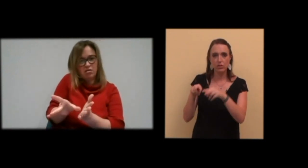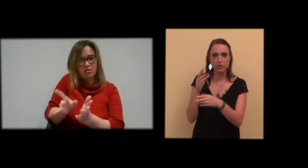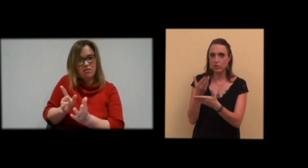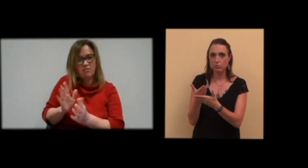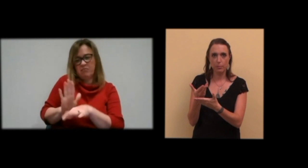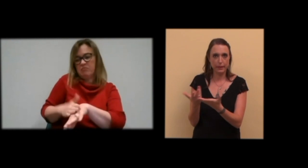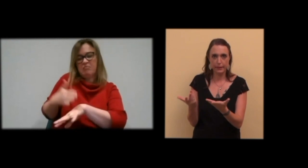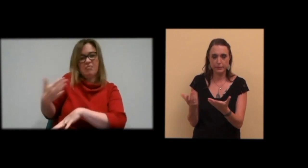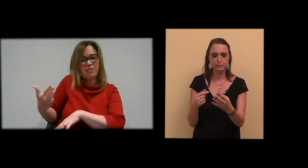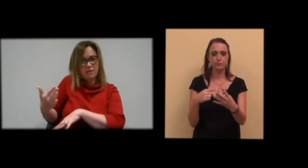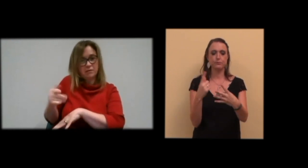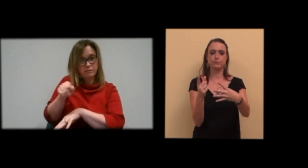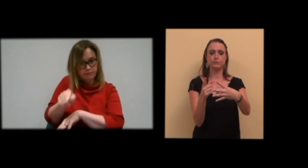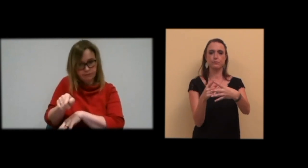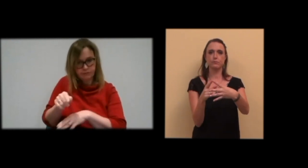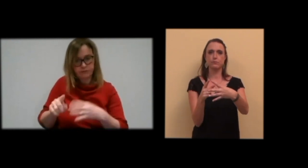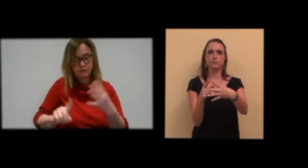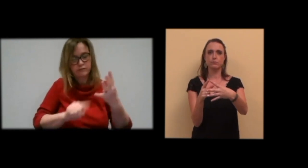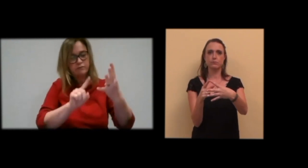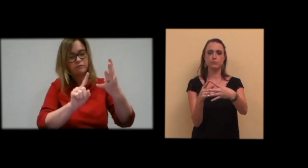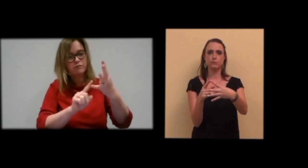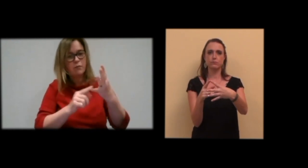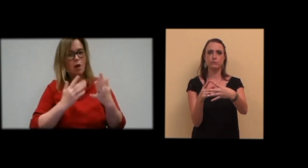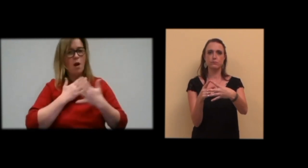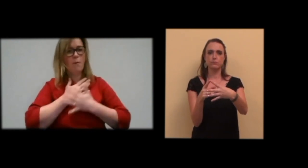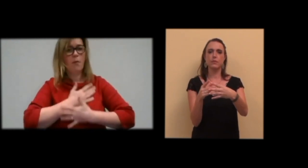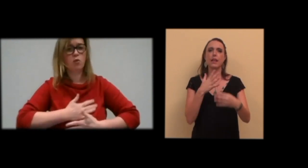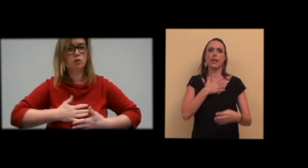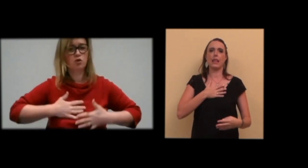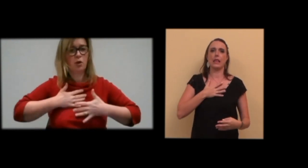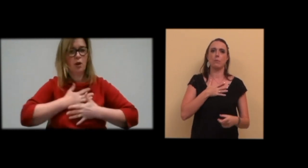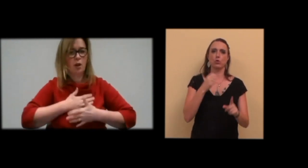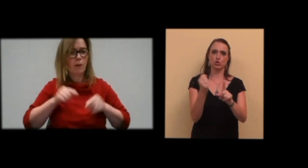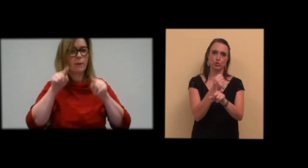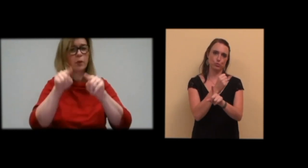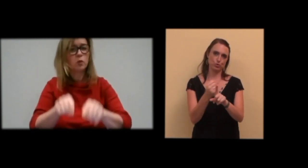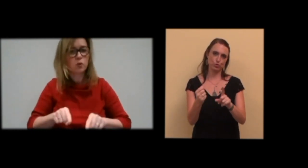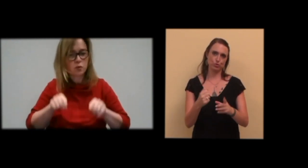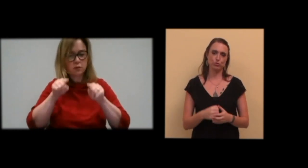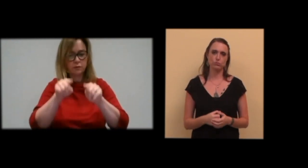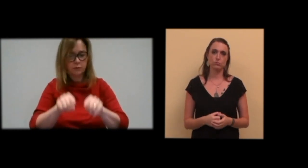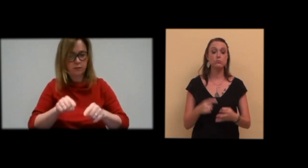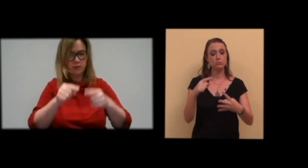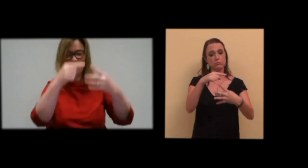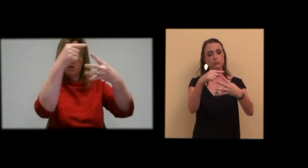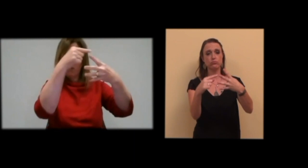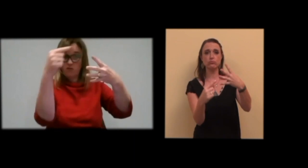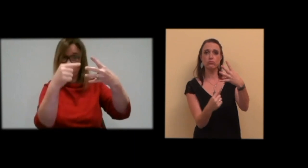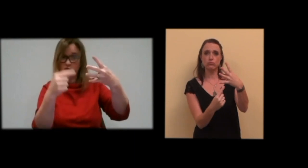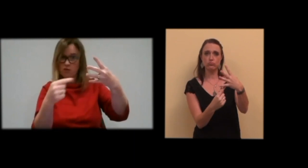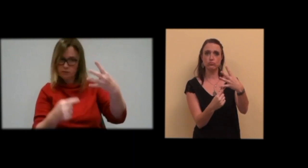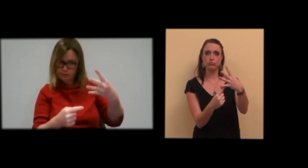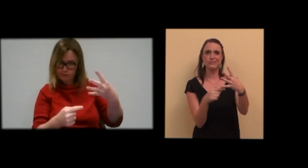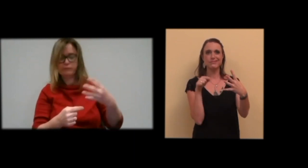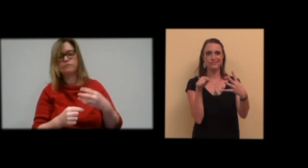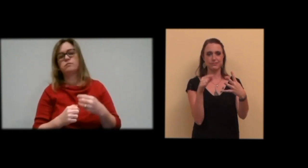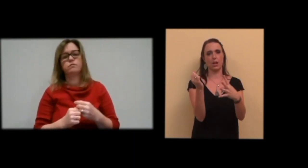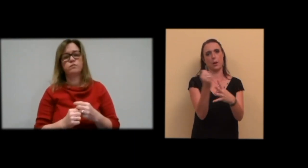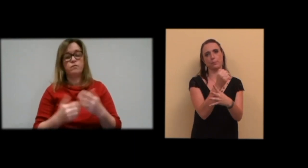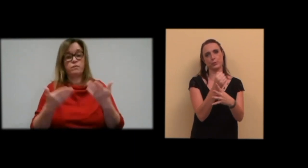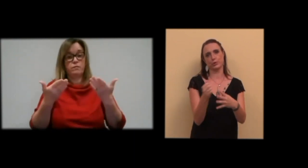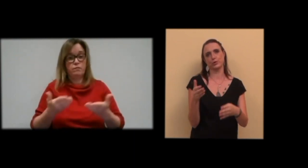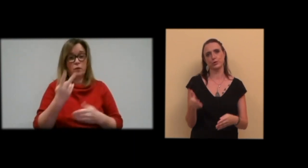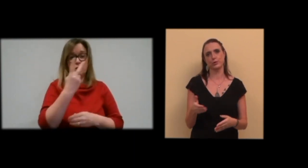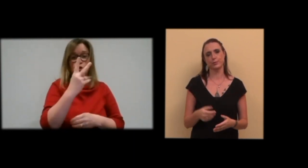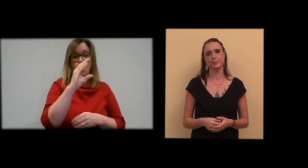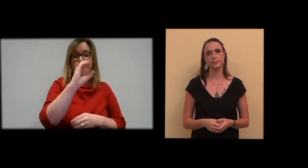it could be neglect or not being looked after properly. And the 4th aspect is emotional abuse. So